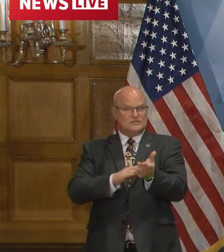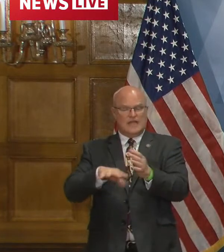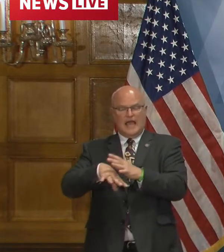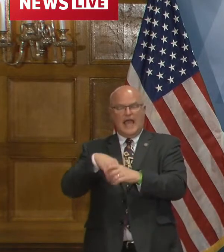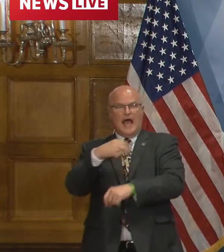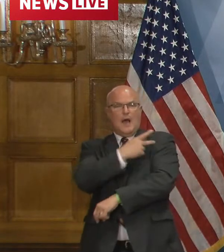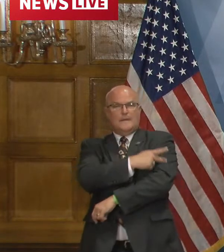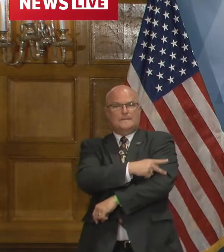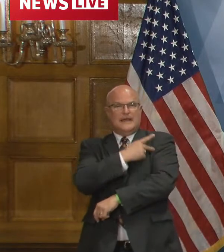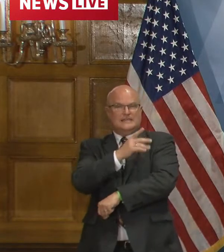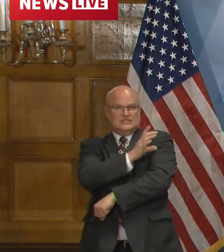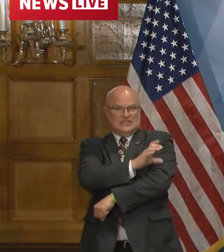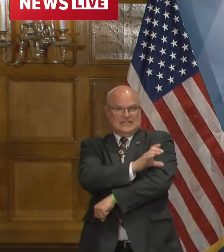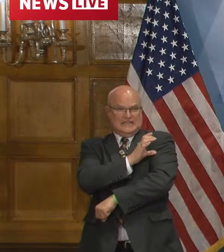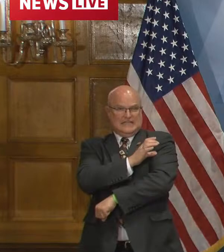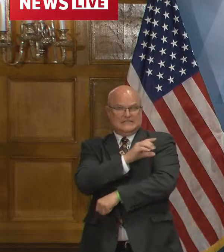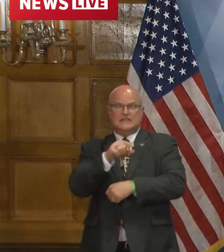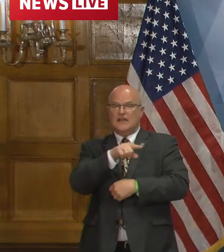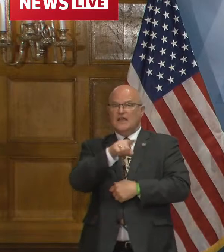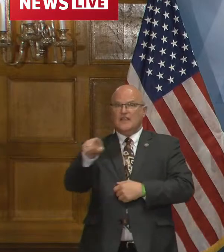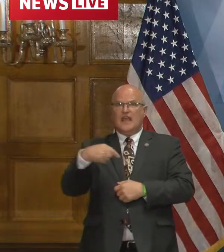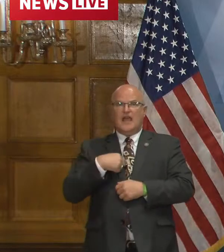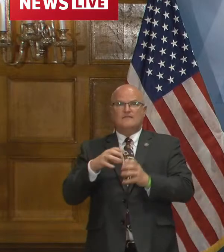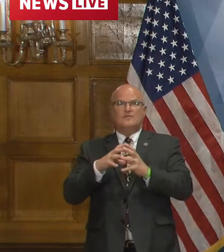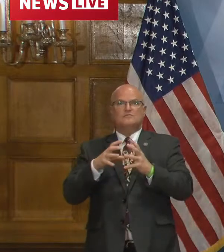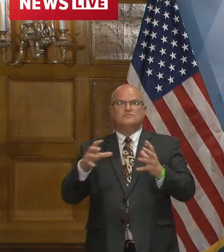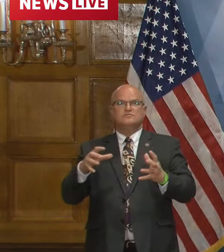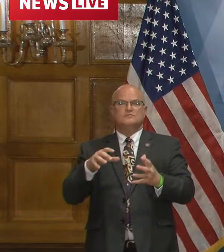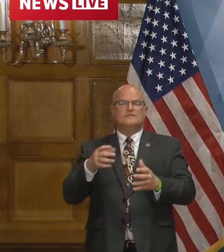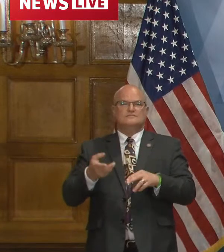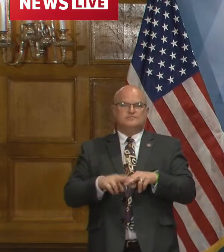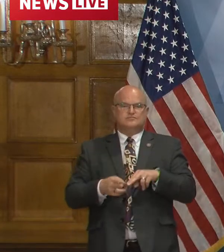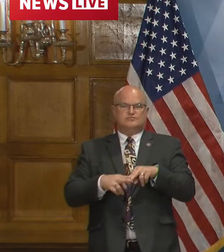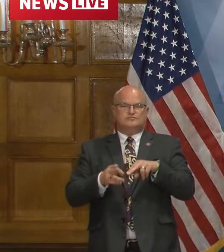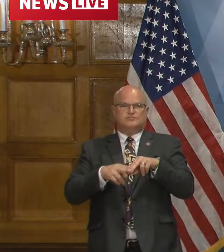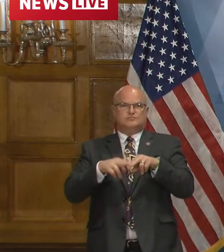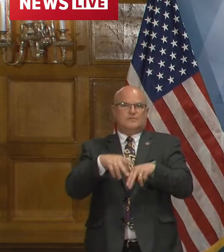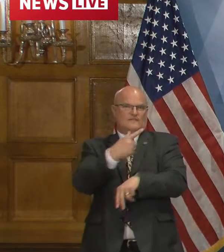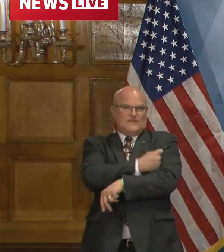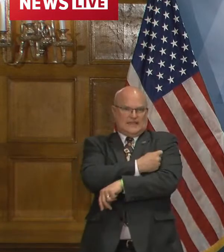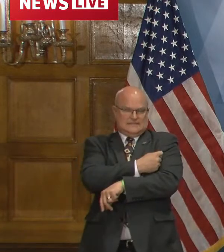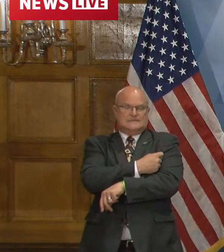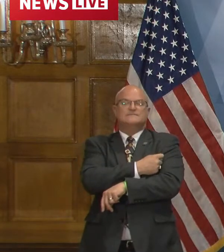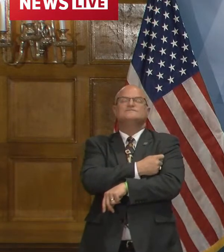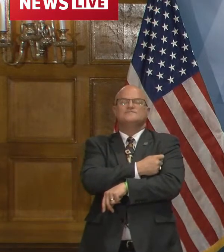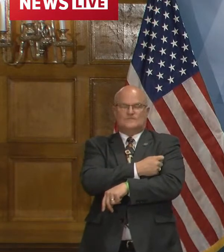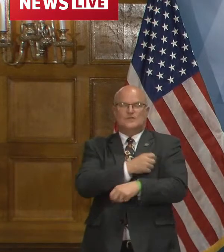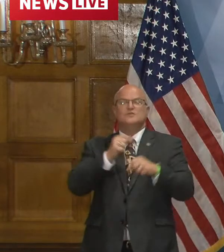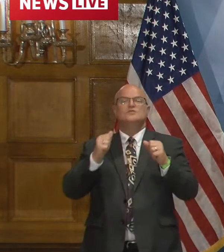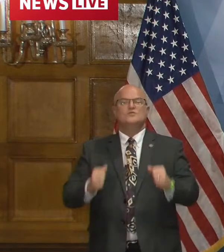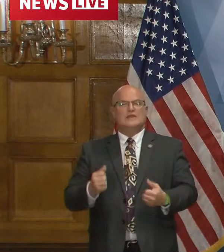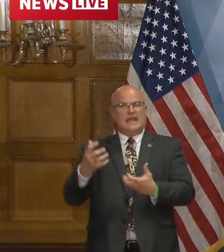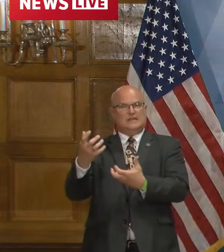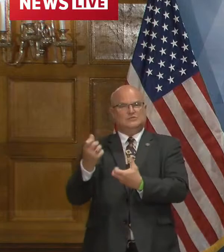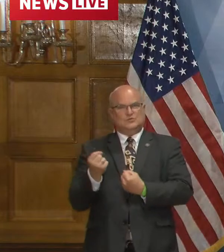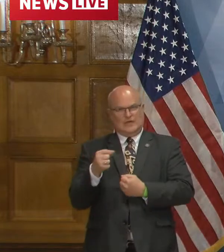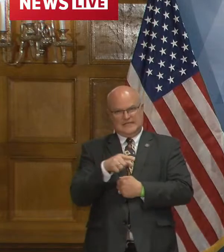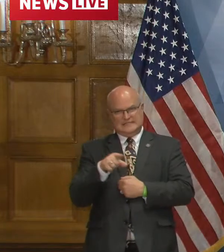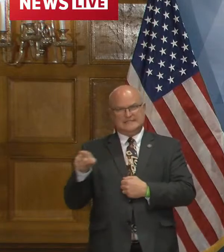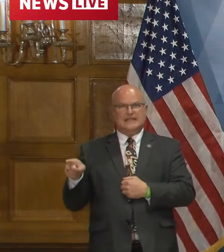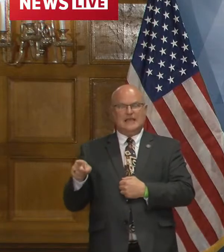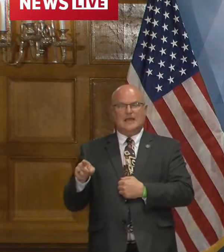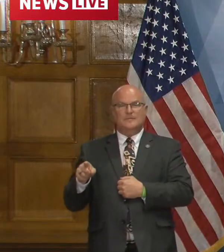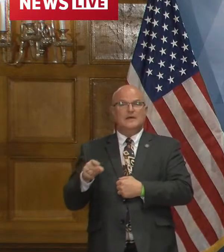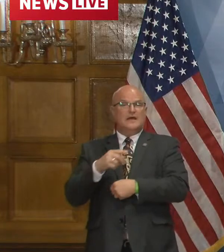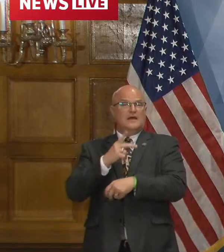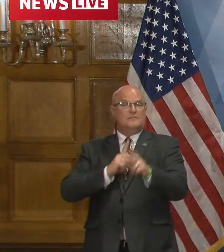outpatient clinics. They have a growing supply of vaccines. They are a trusted provider. That's who the patient is